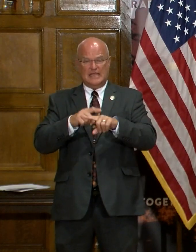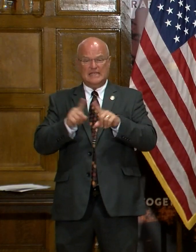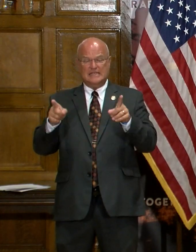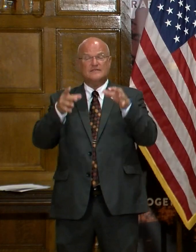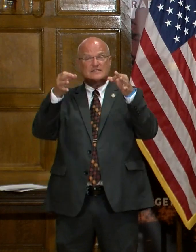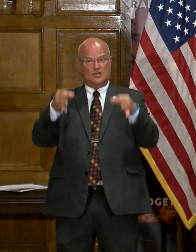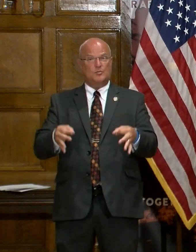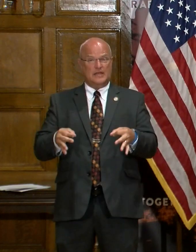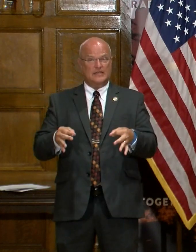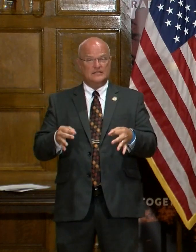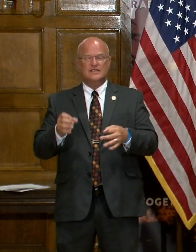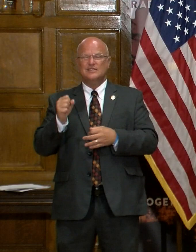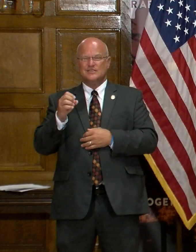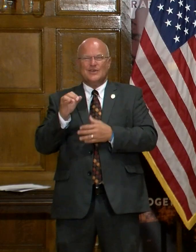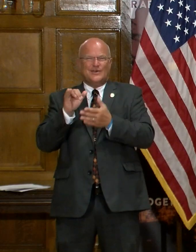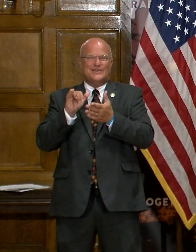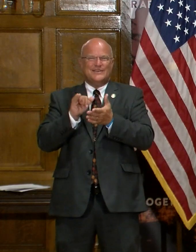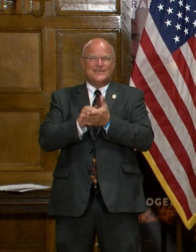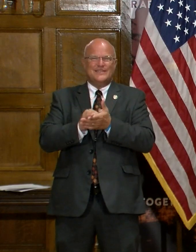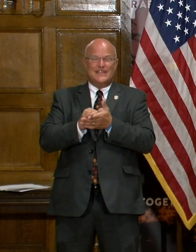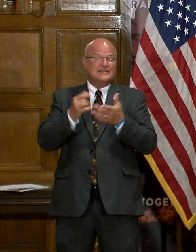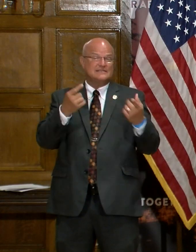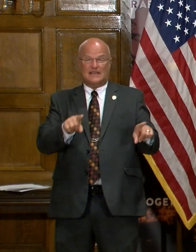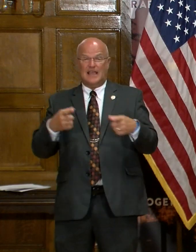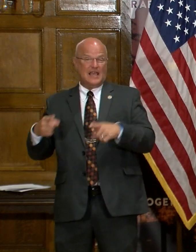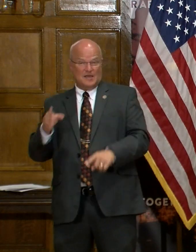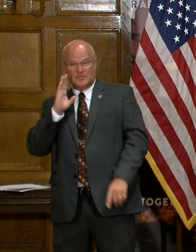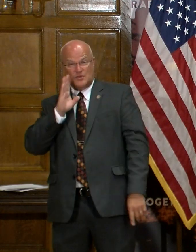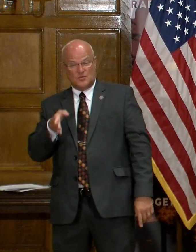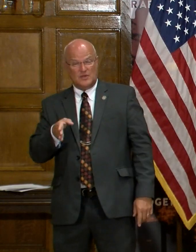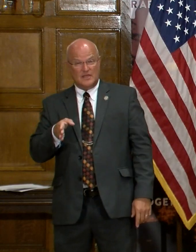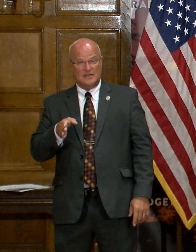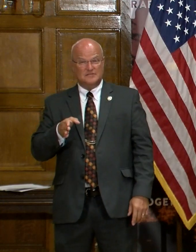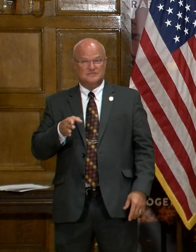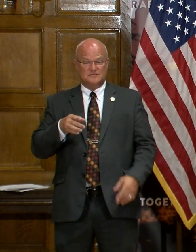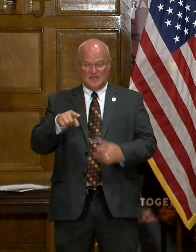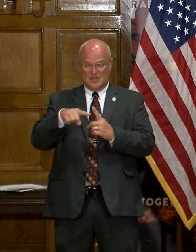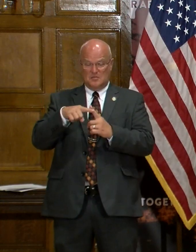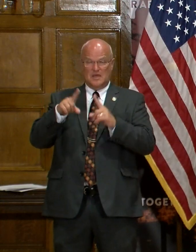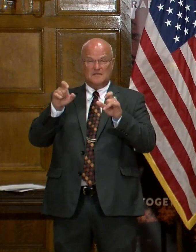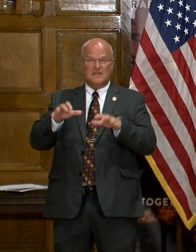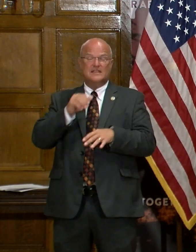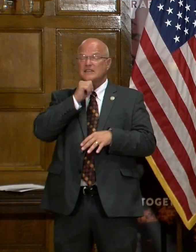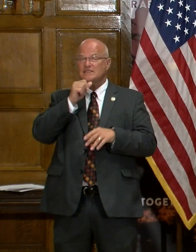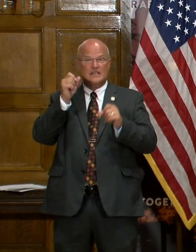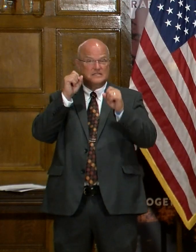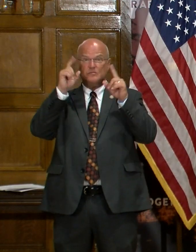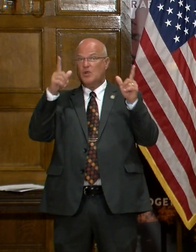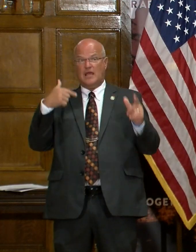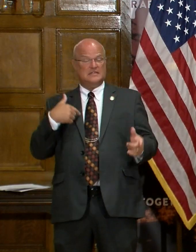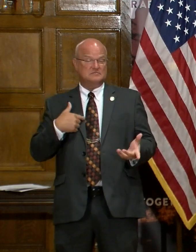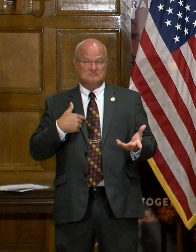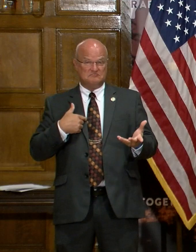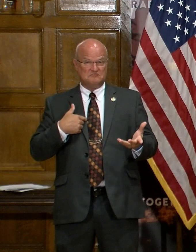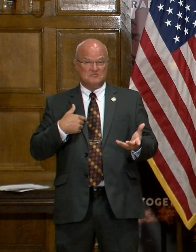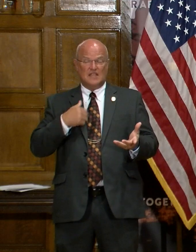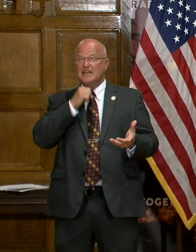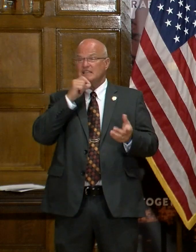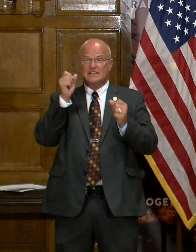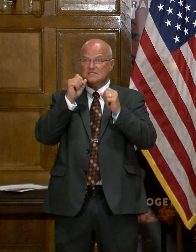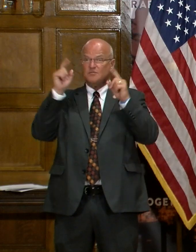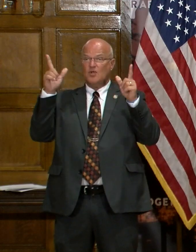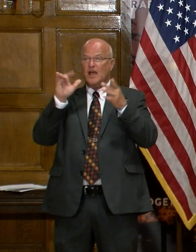different determination. So that's going to happen in terms of a positive test. There's not a surprise there, and it's